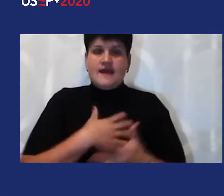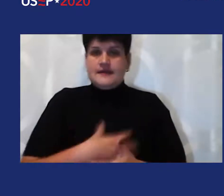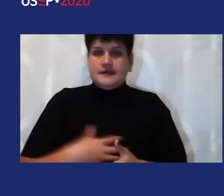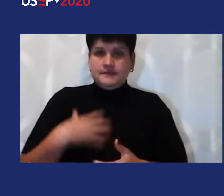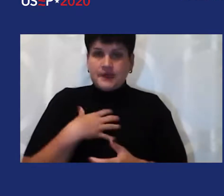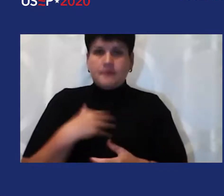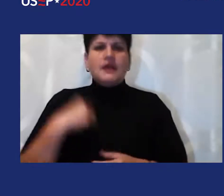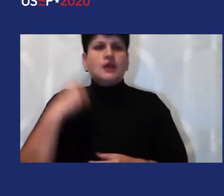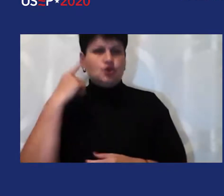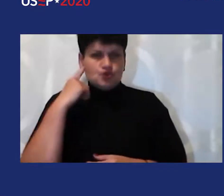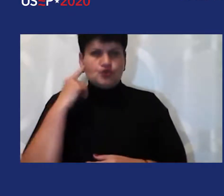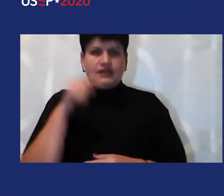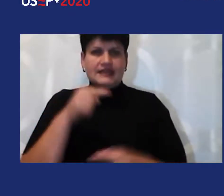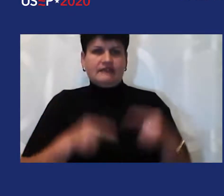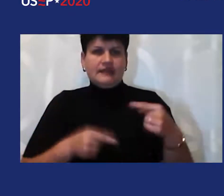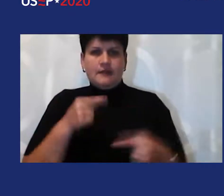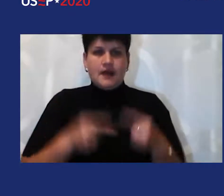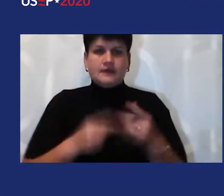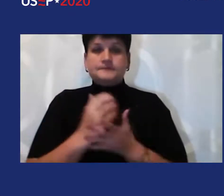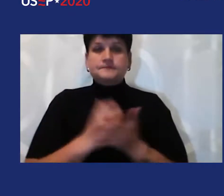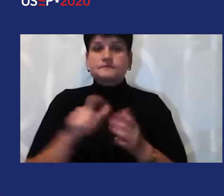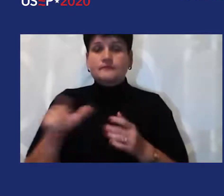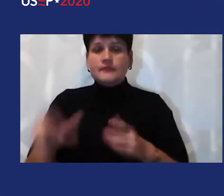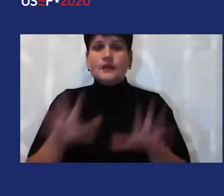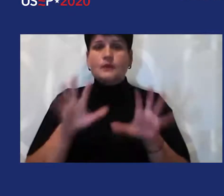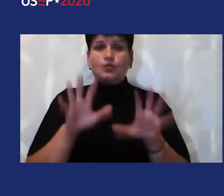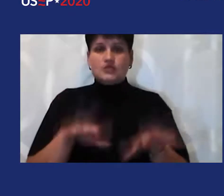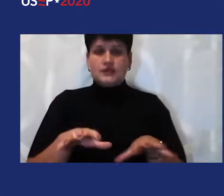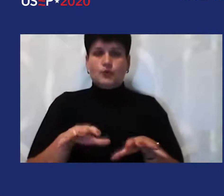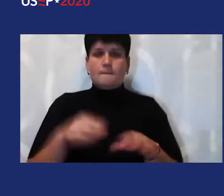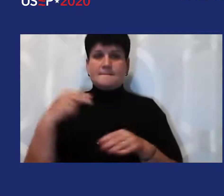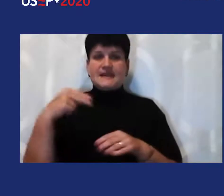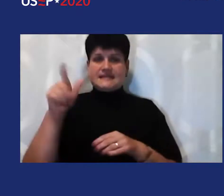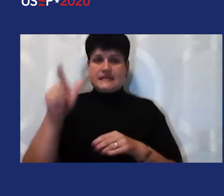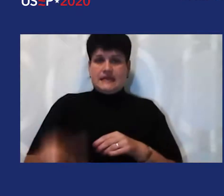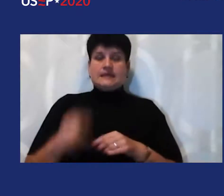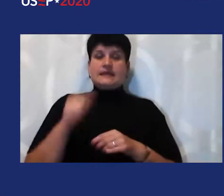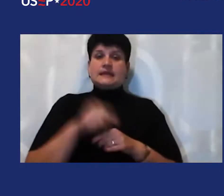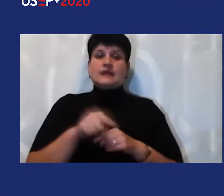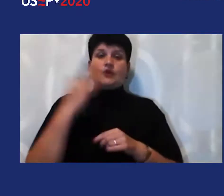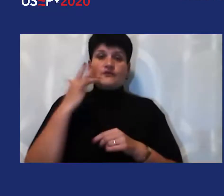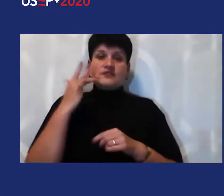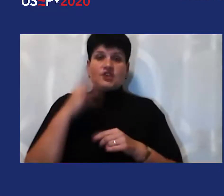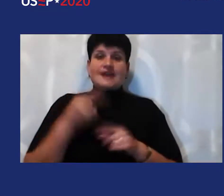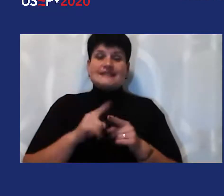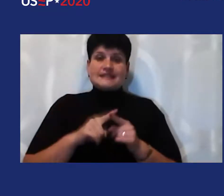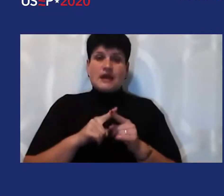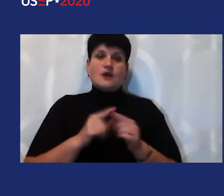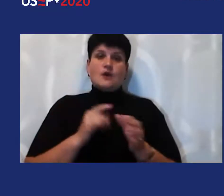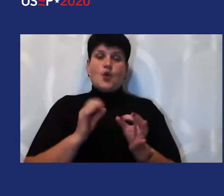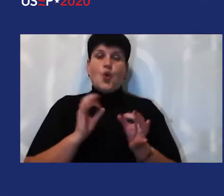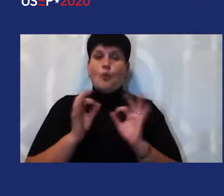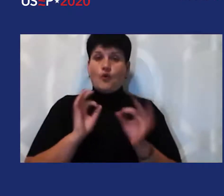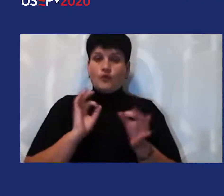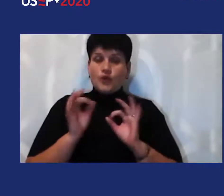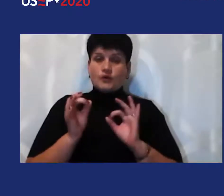election campaign debates. Well, in the US, yes, we heard that, but at